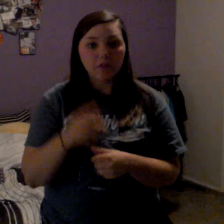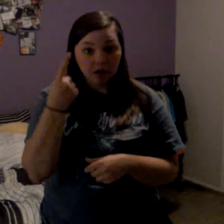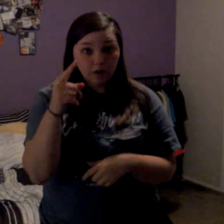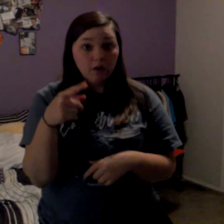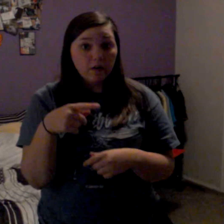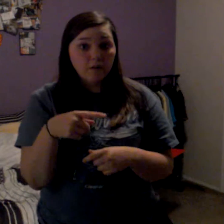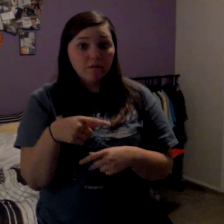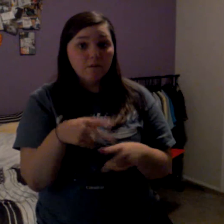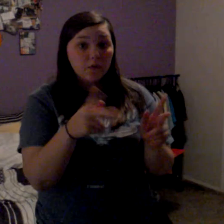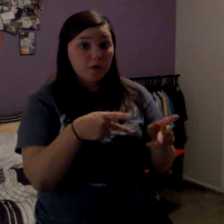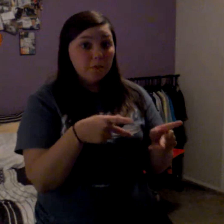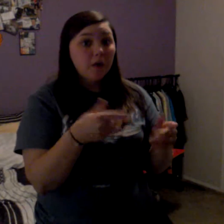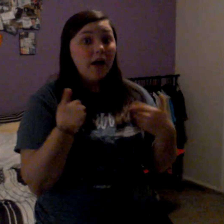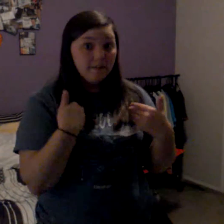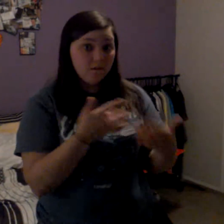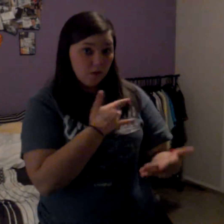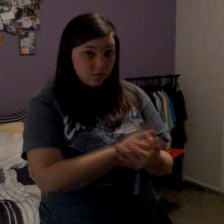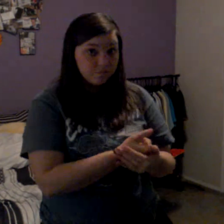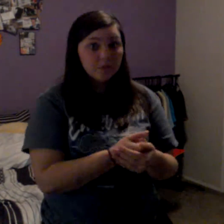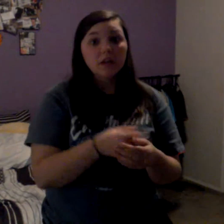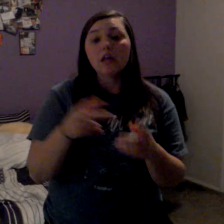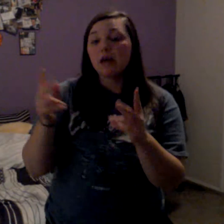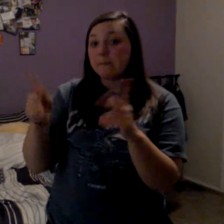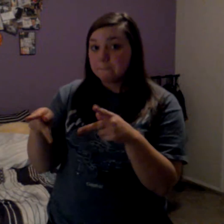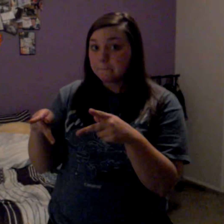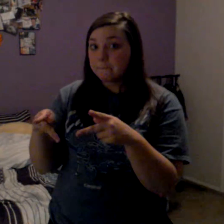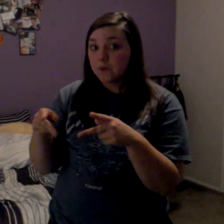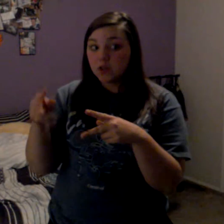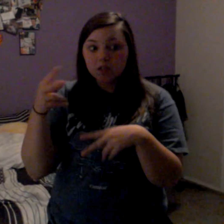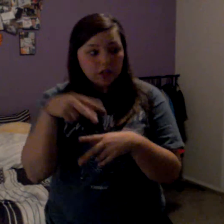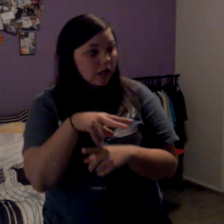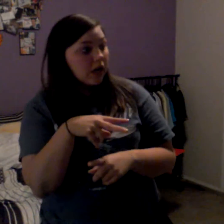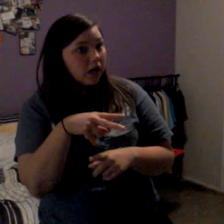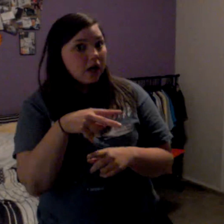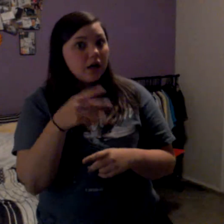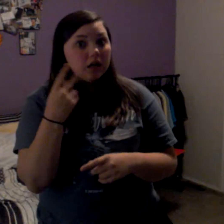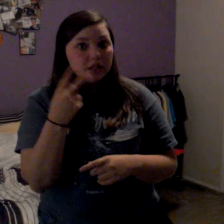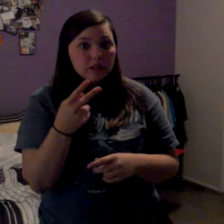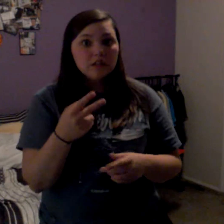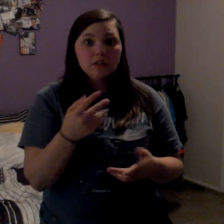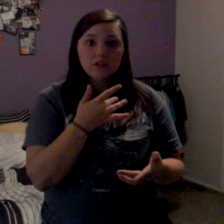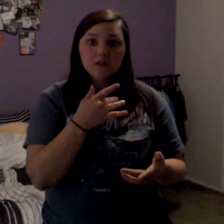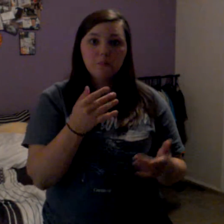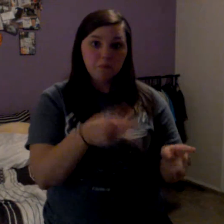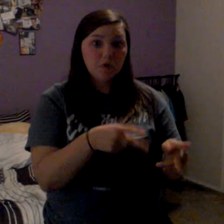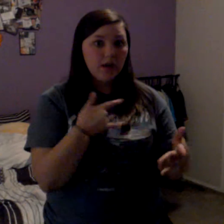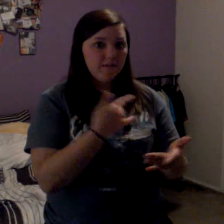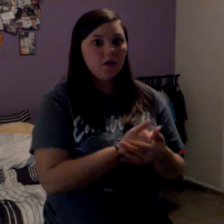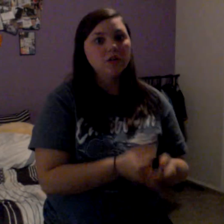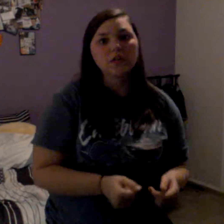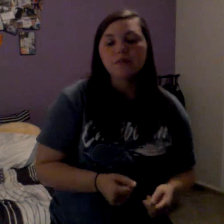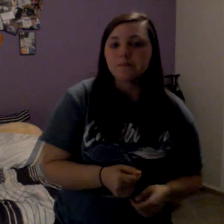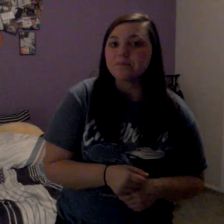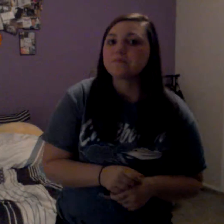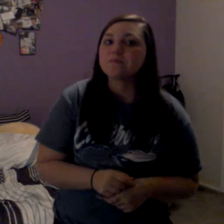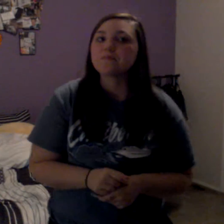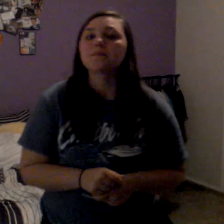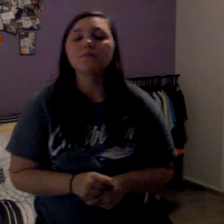person experiencing it and for those witnessing it. Even if you're not interested in the medical